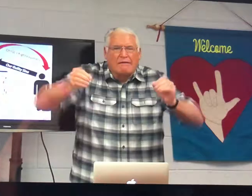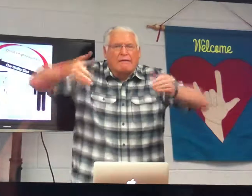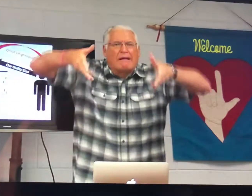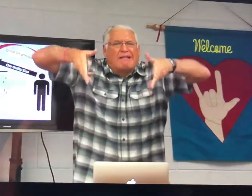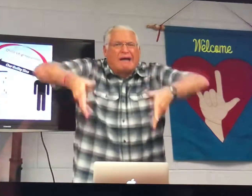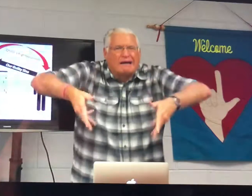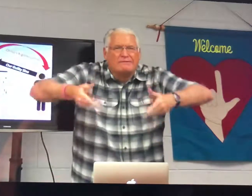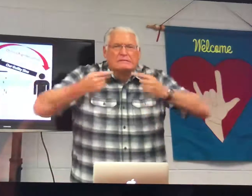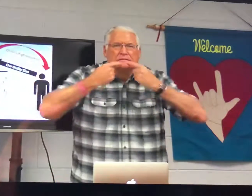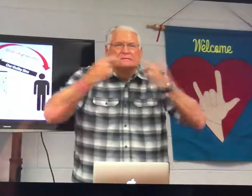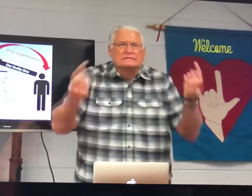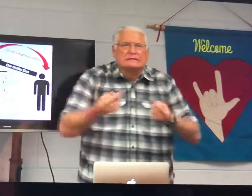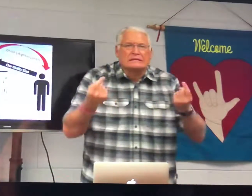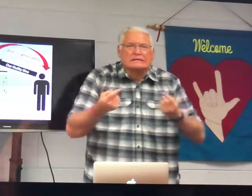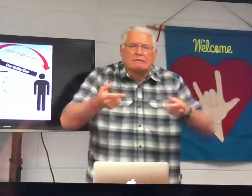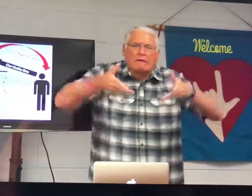get that glossed up for him.